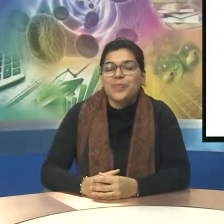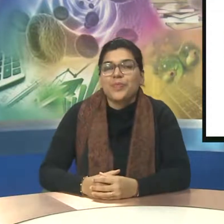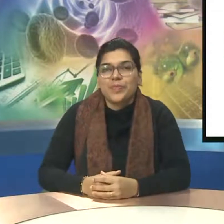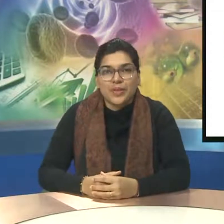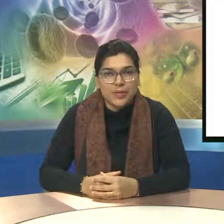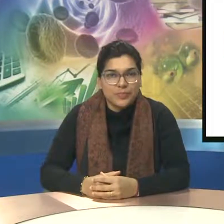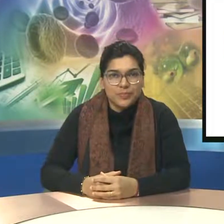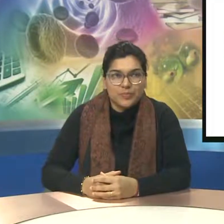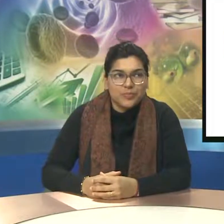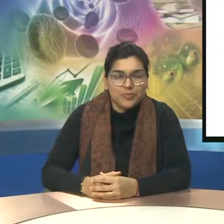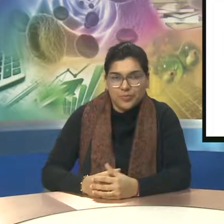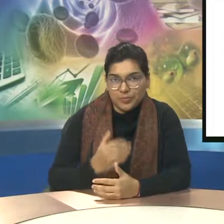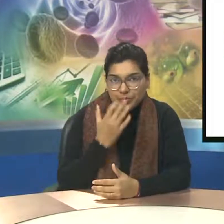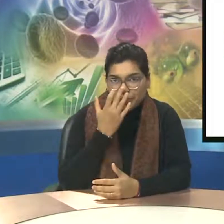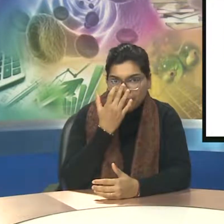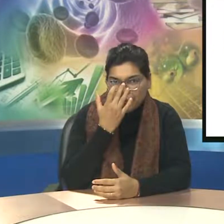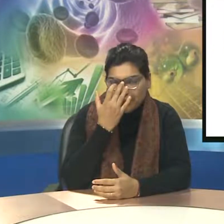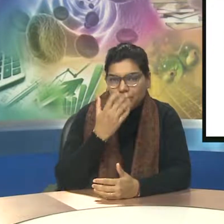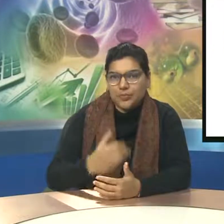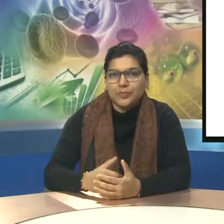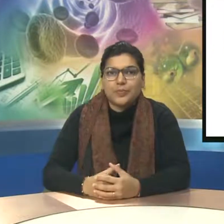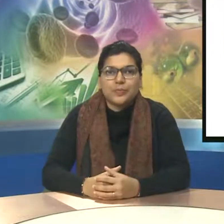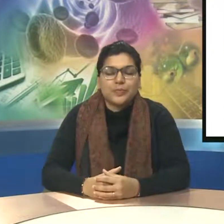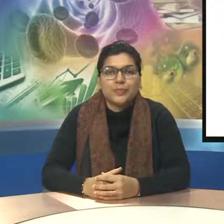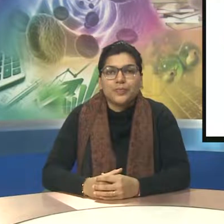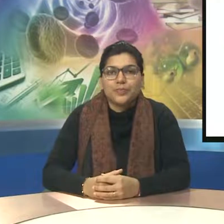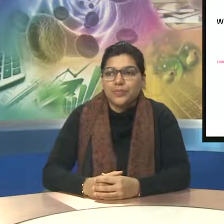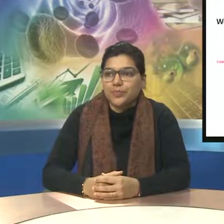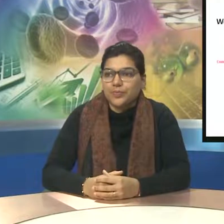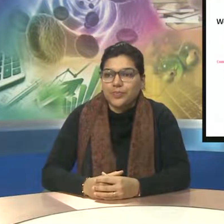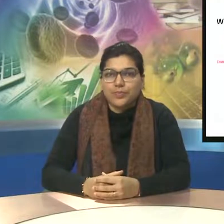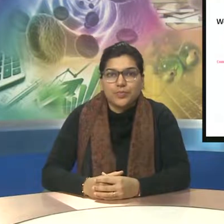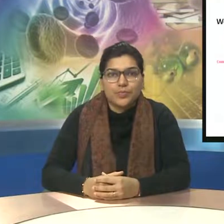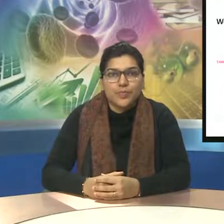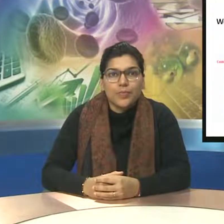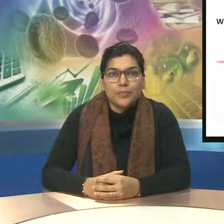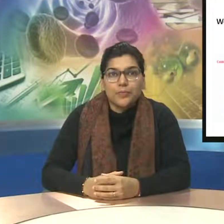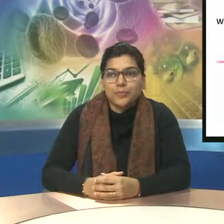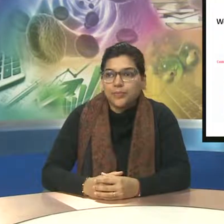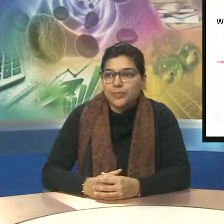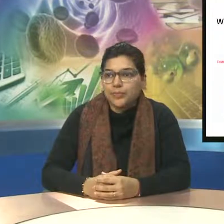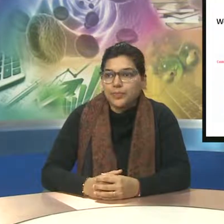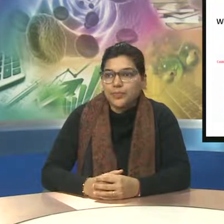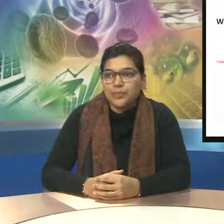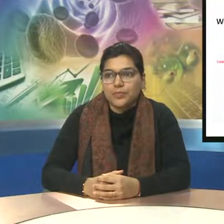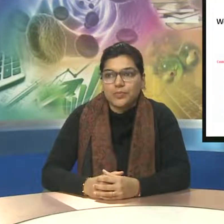change button and choose the suggested word.